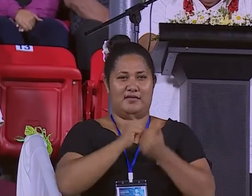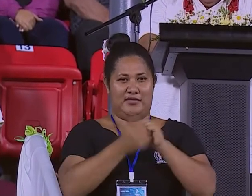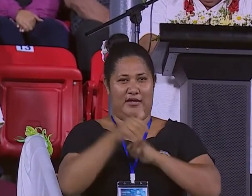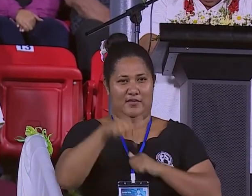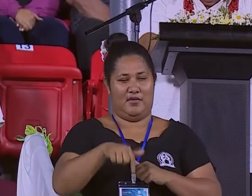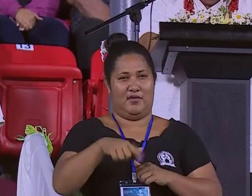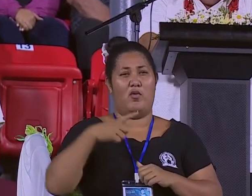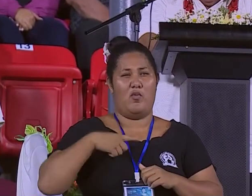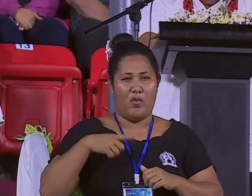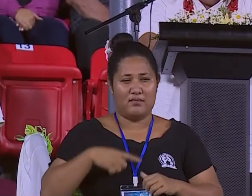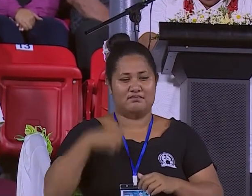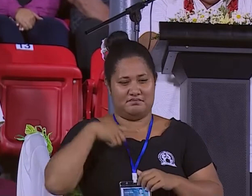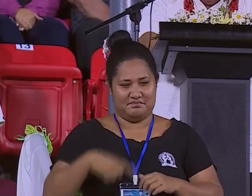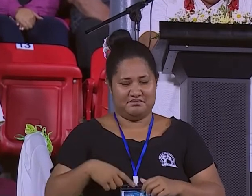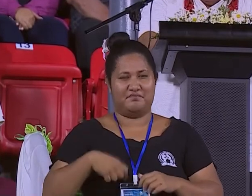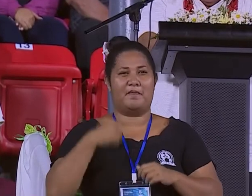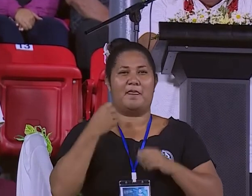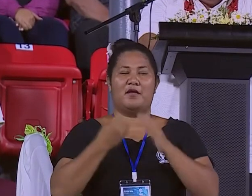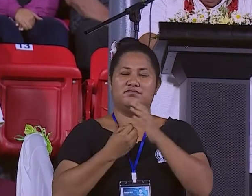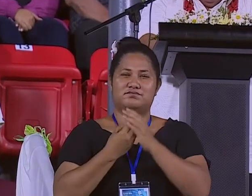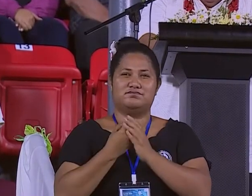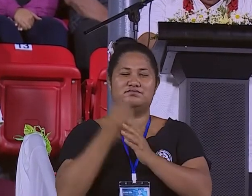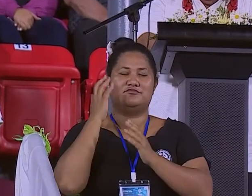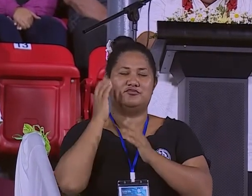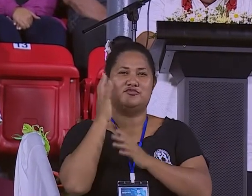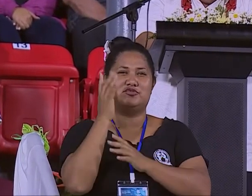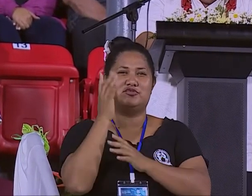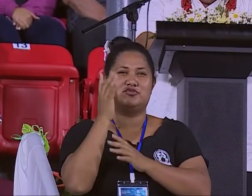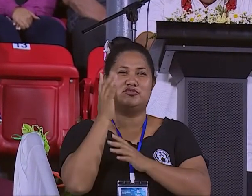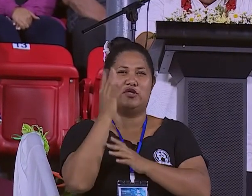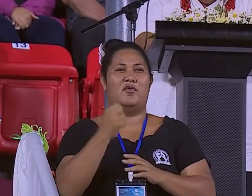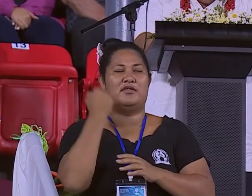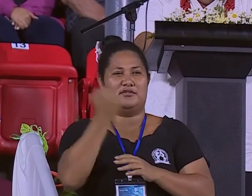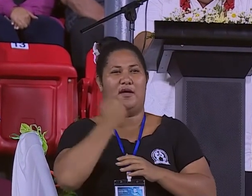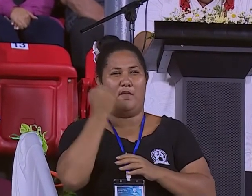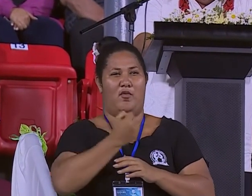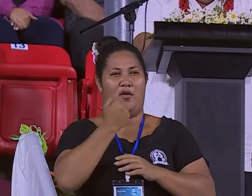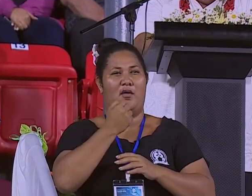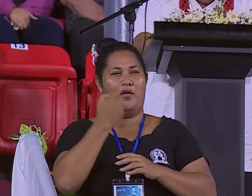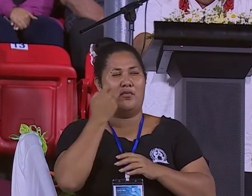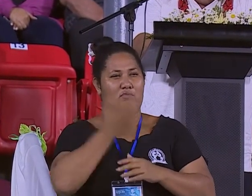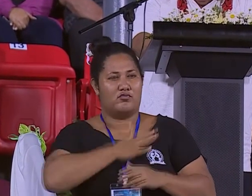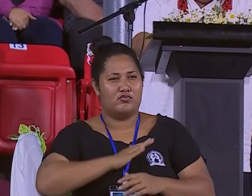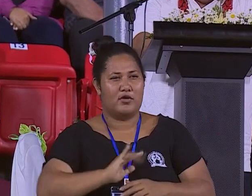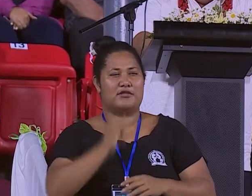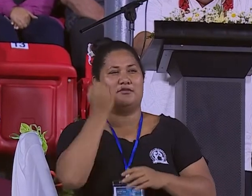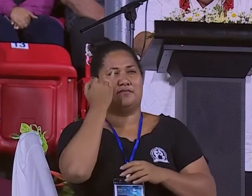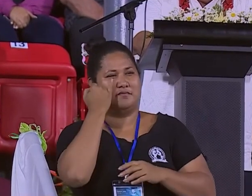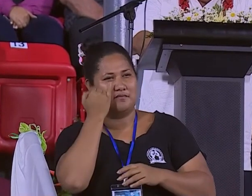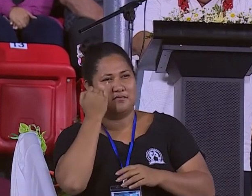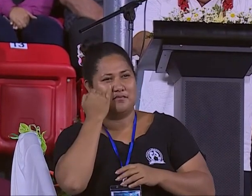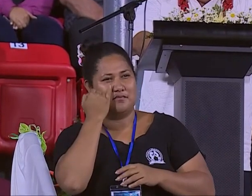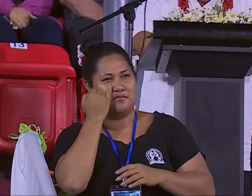la pea le la mepa mumu sae sae, o le sa ili malo, na tutu ma faa